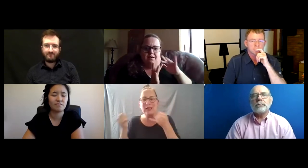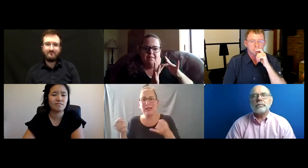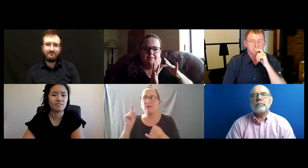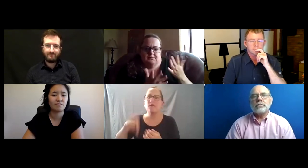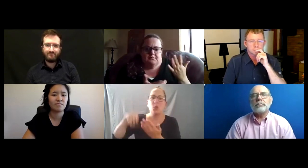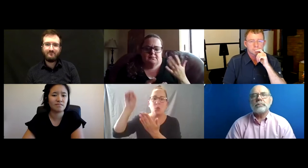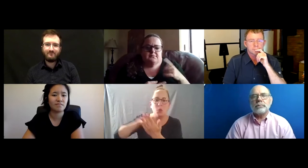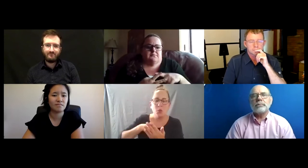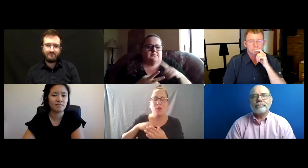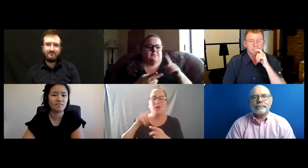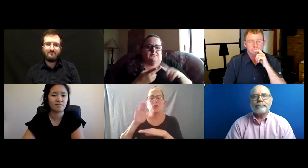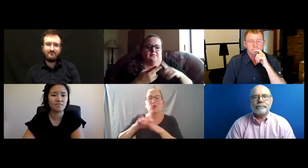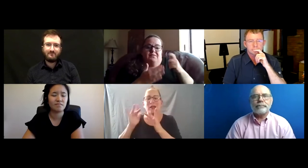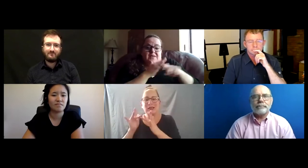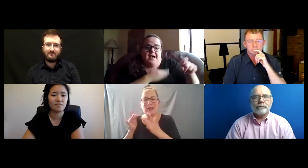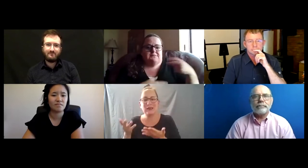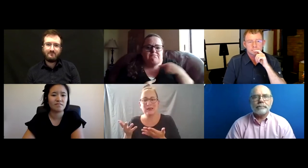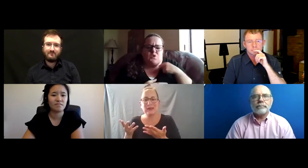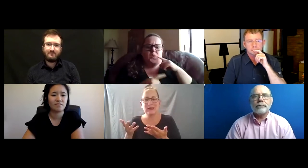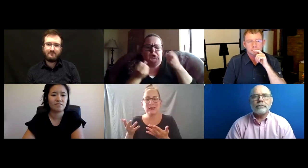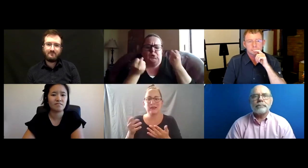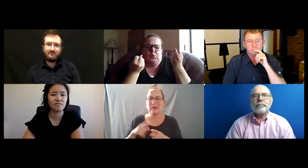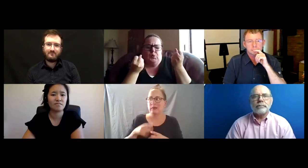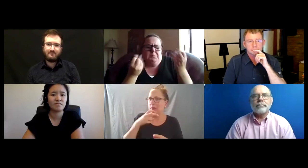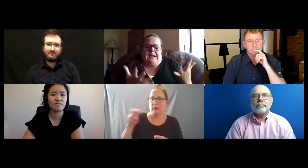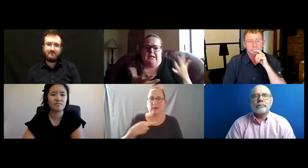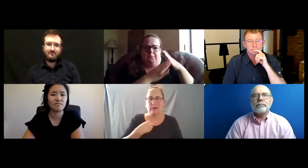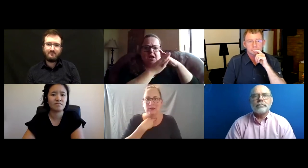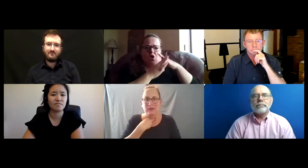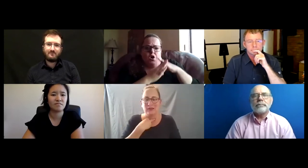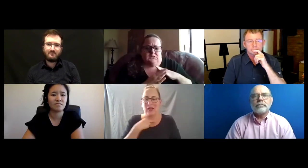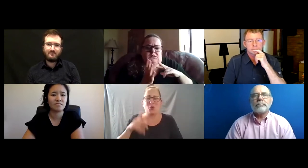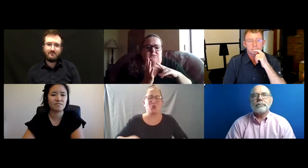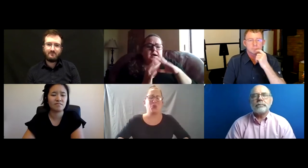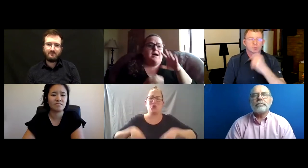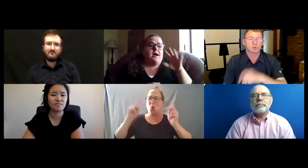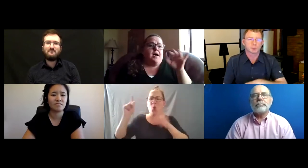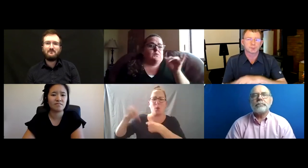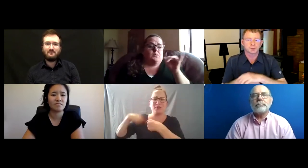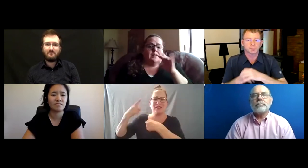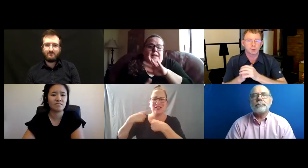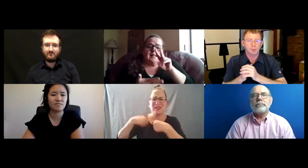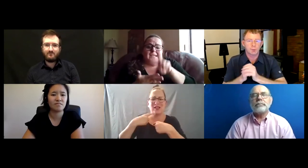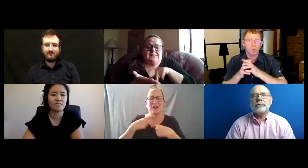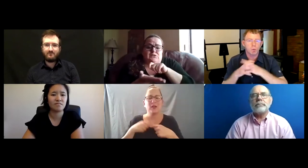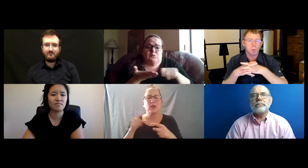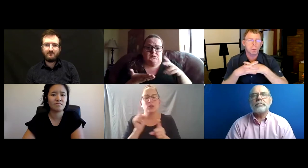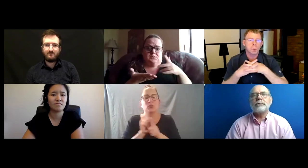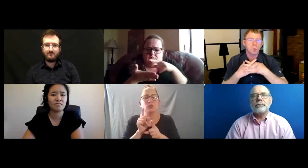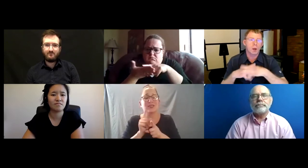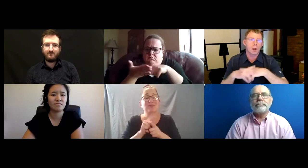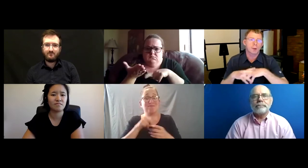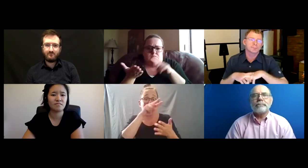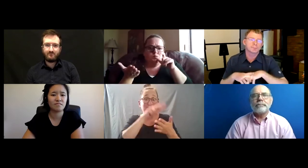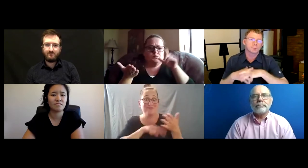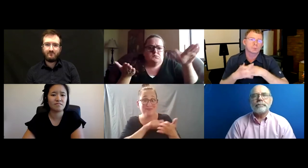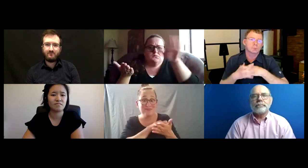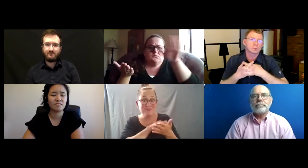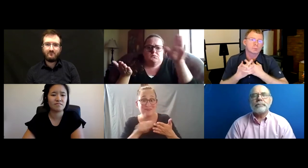take place online and trying to complete applications were very difficult. Barriers